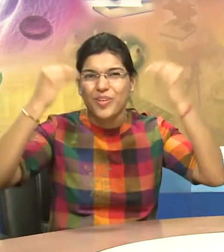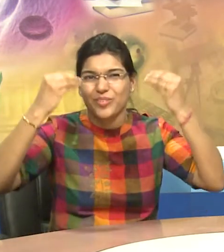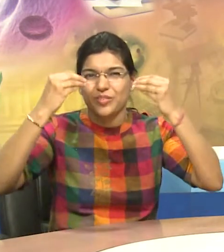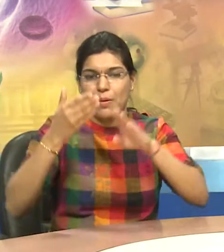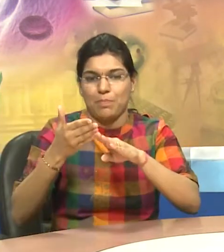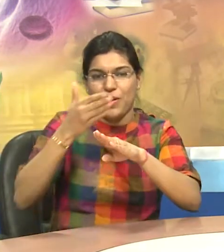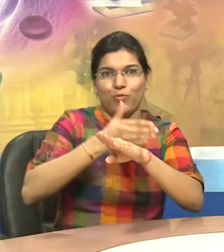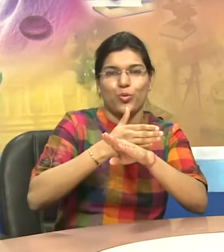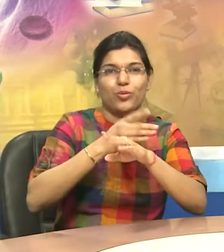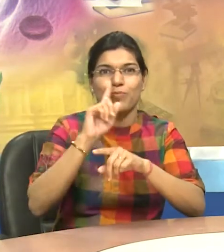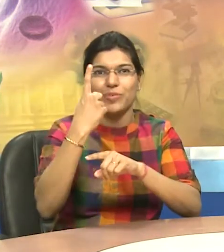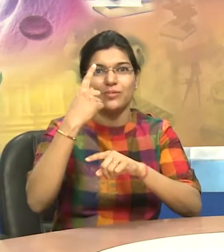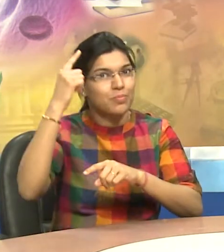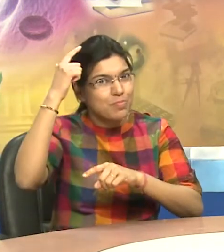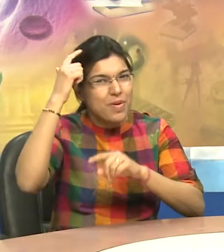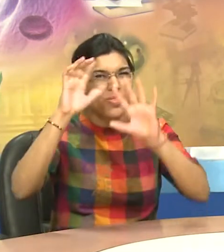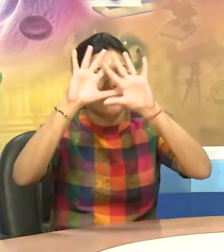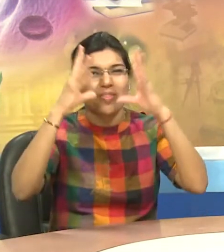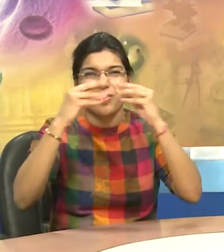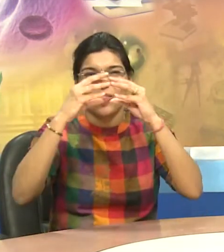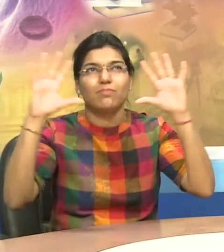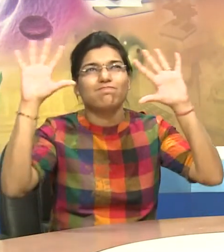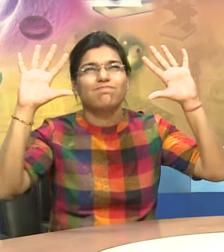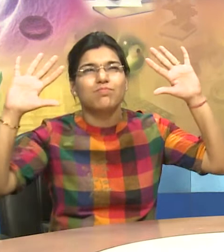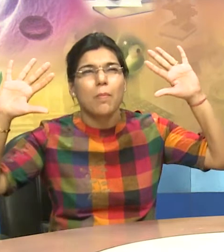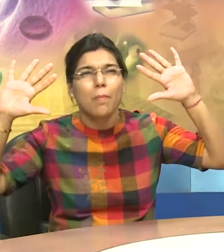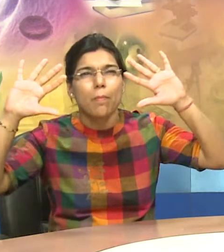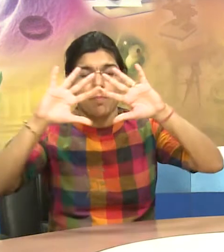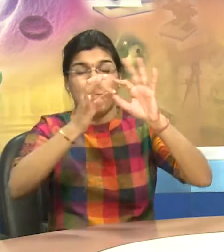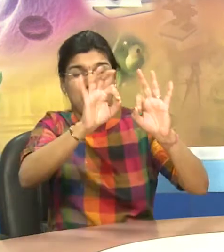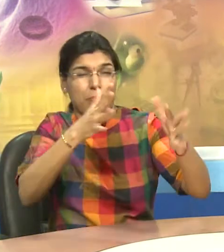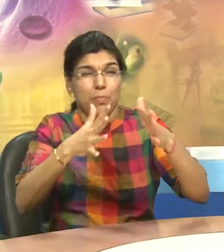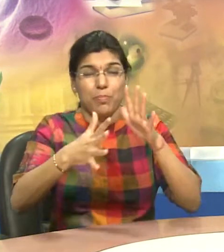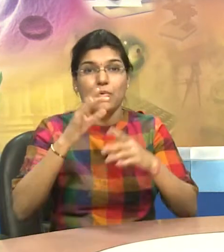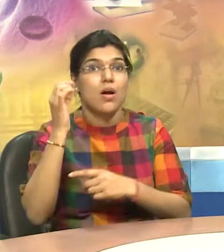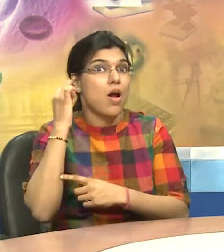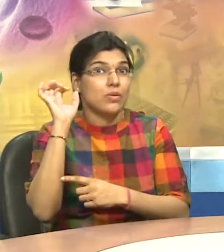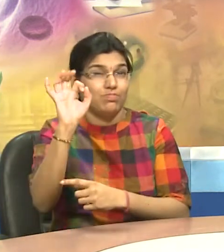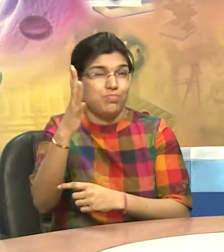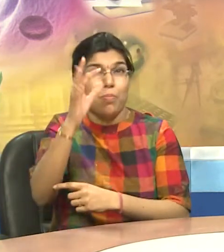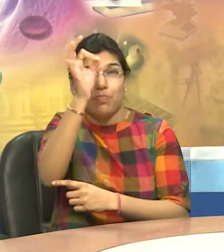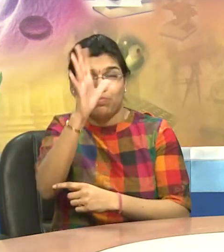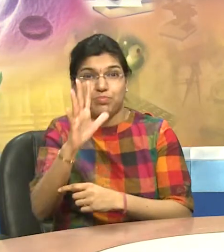Similarly, the sound of thunder before rain made by the cloud is very,